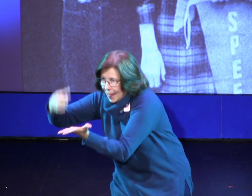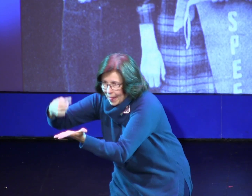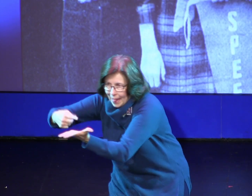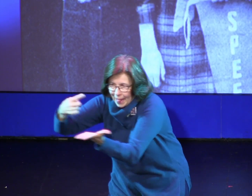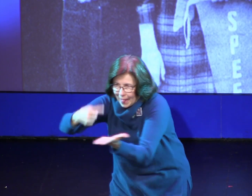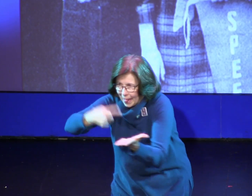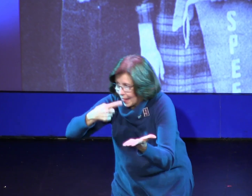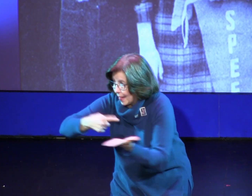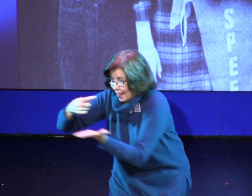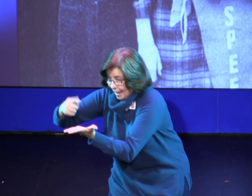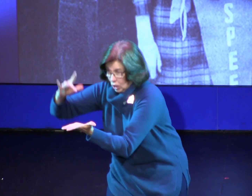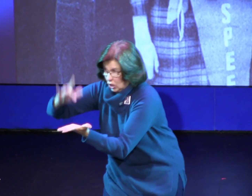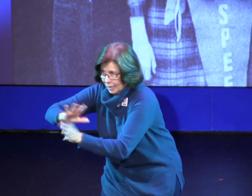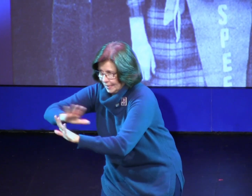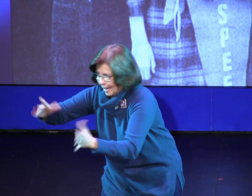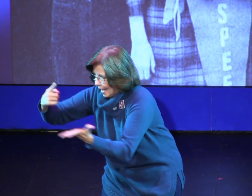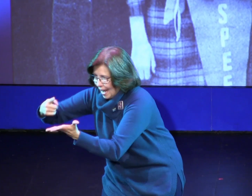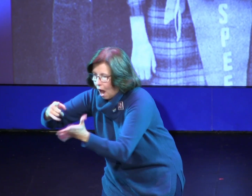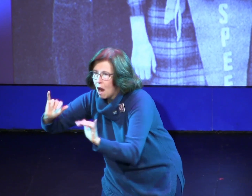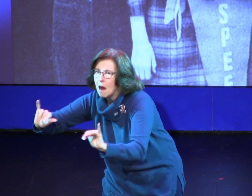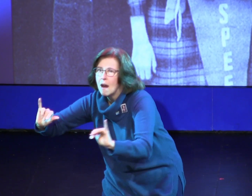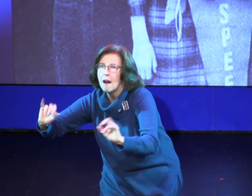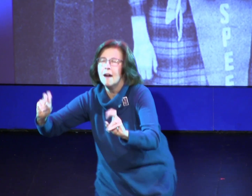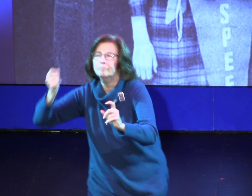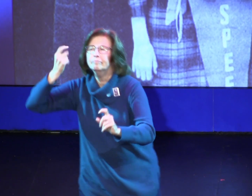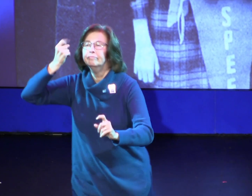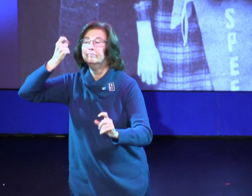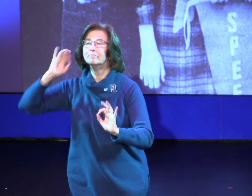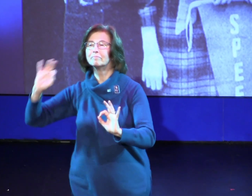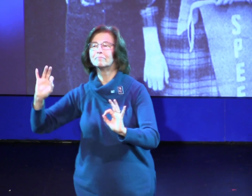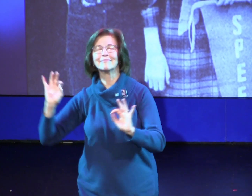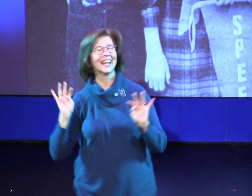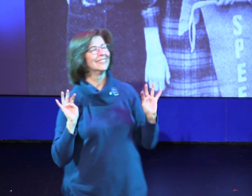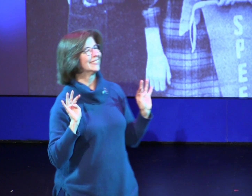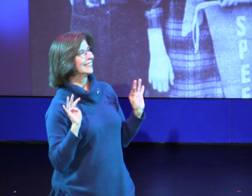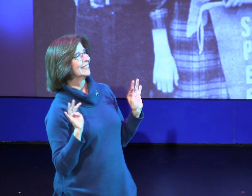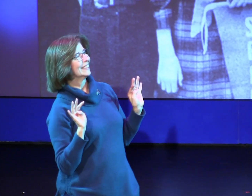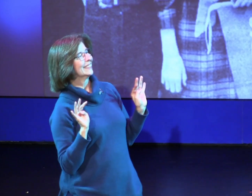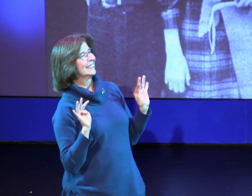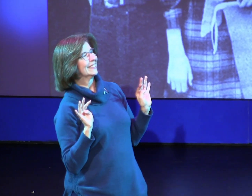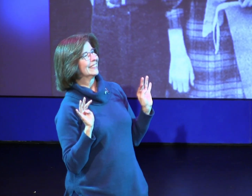this time I was doing it in the way my mother and her friend did, silently, without our hands touching. It worked.